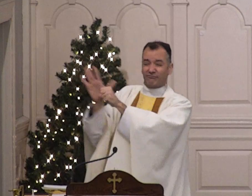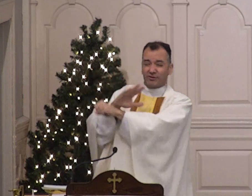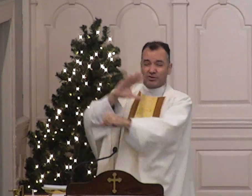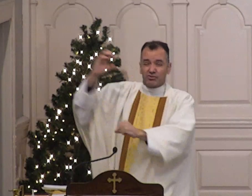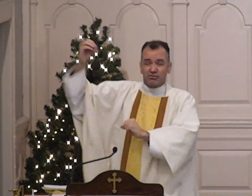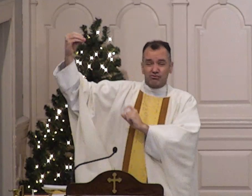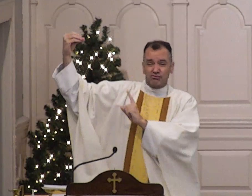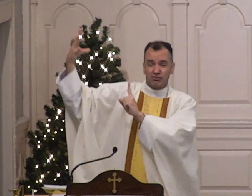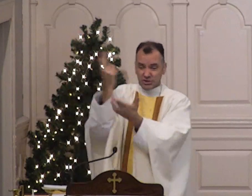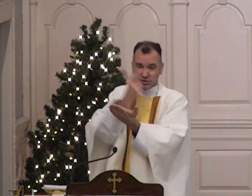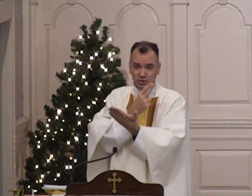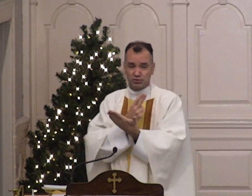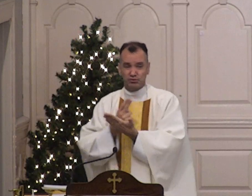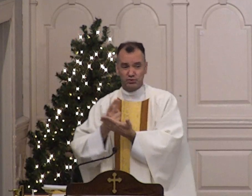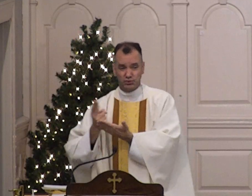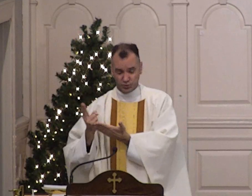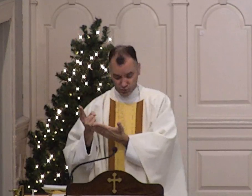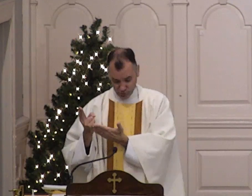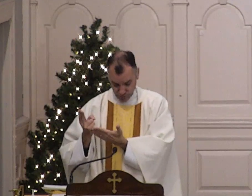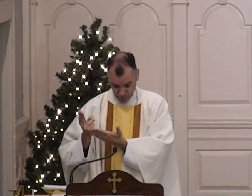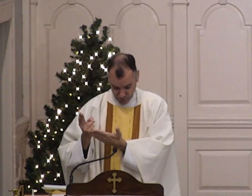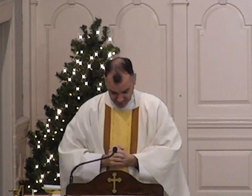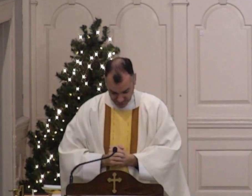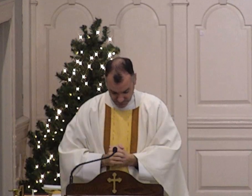full of grace and truth.